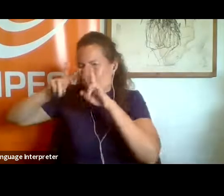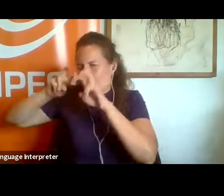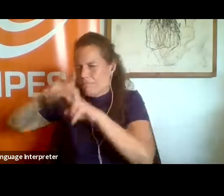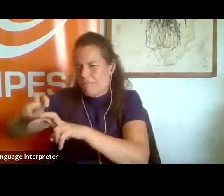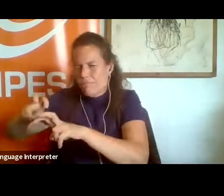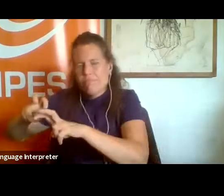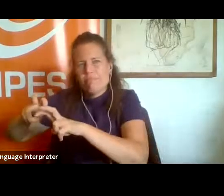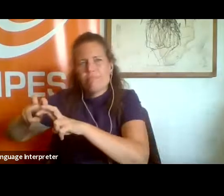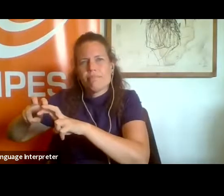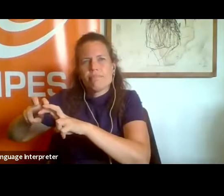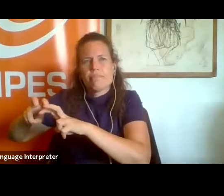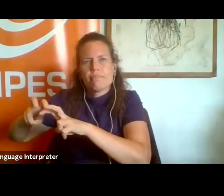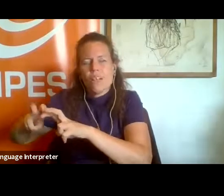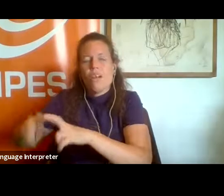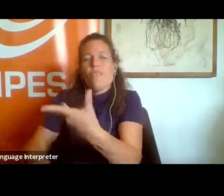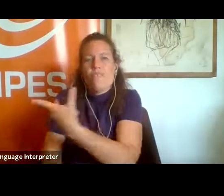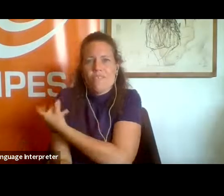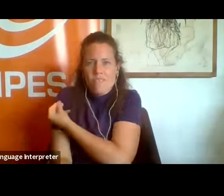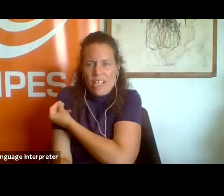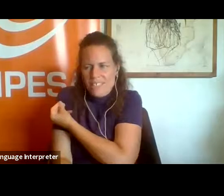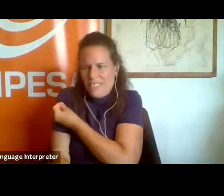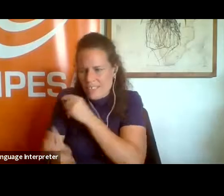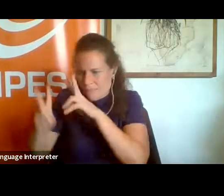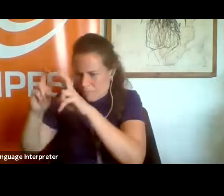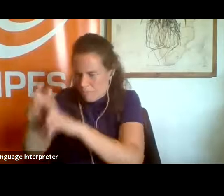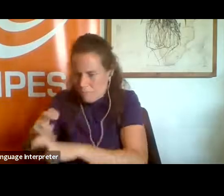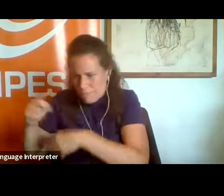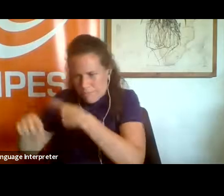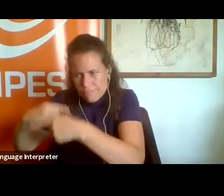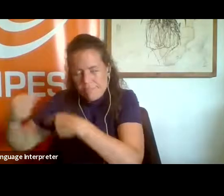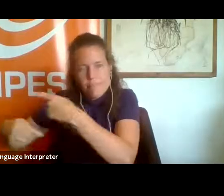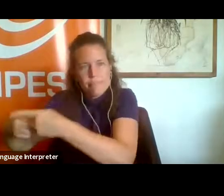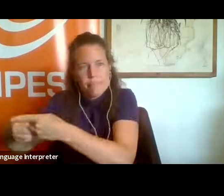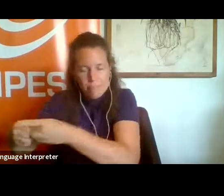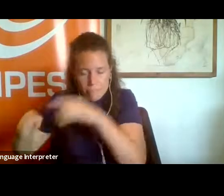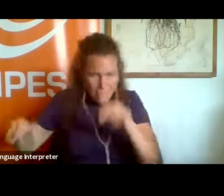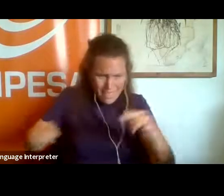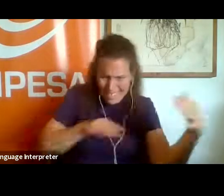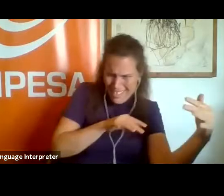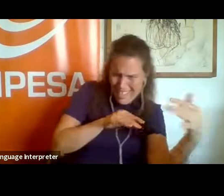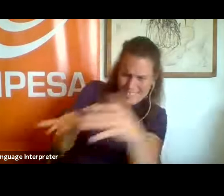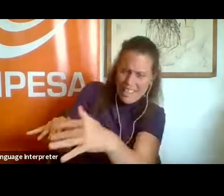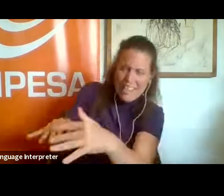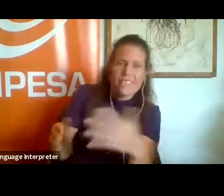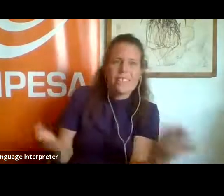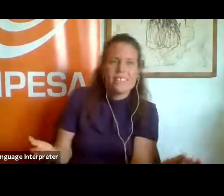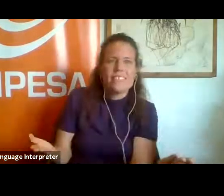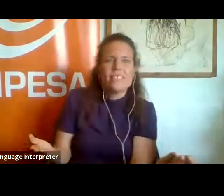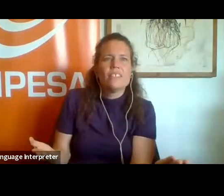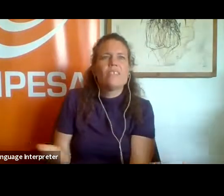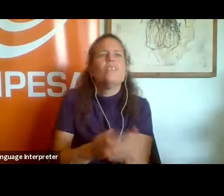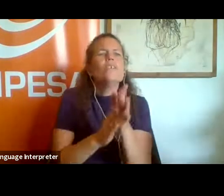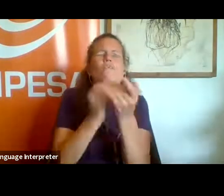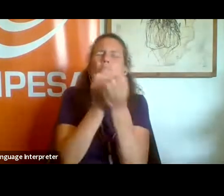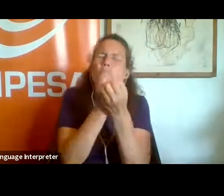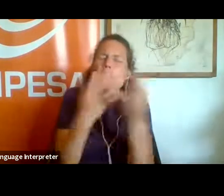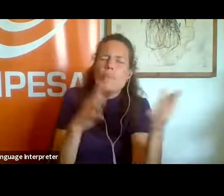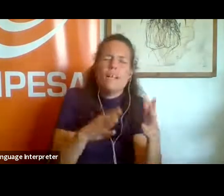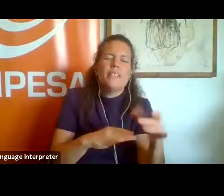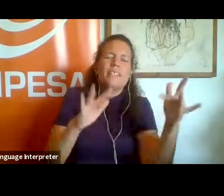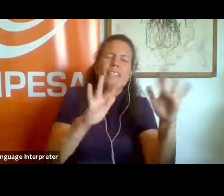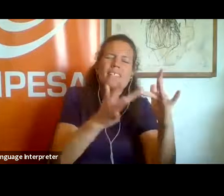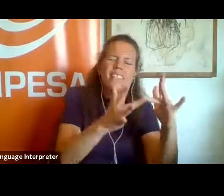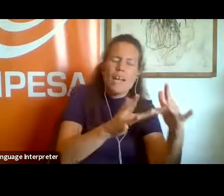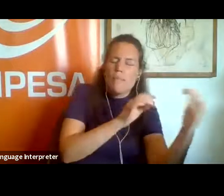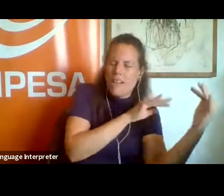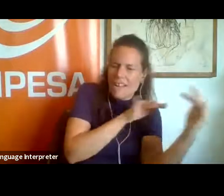cure, a vaccine, were attacked, were the subject of numerous cyber attacks, more so than they